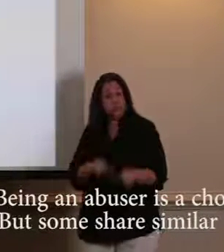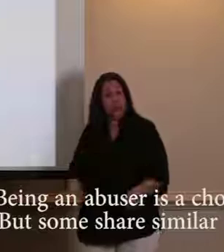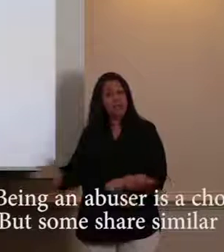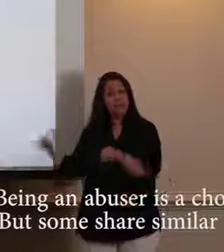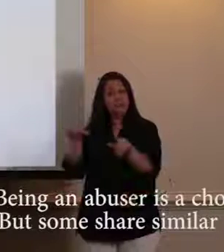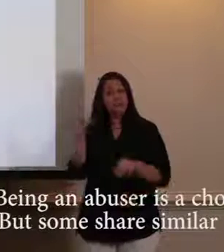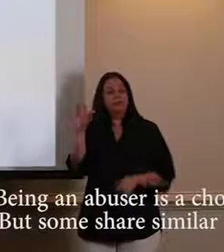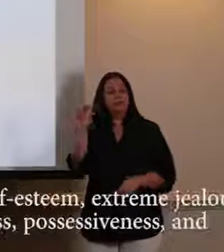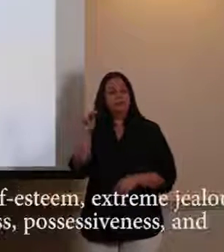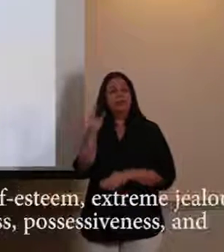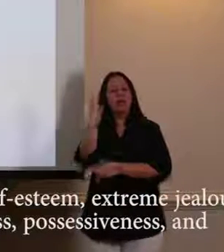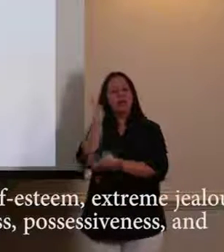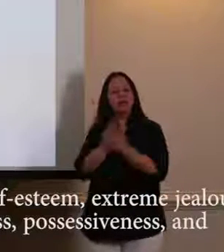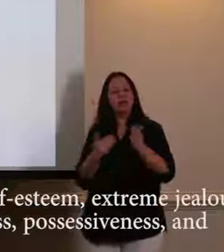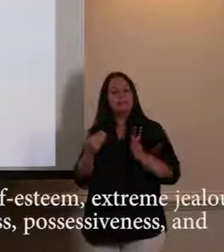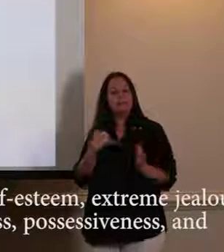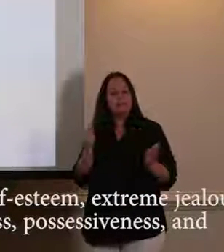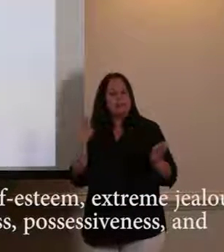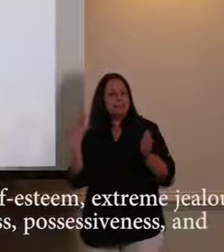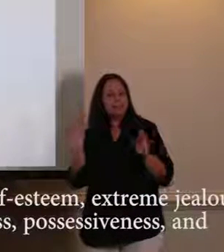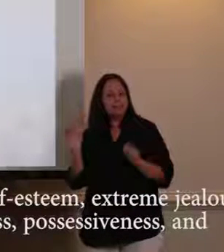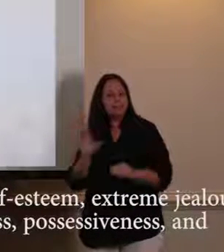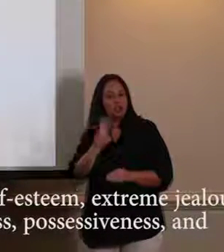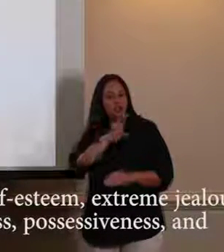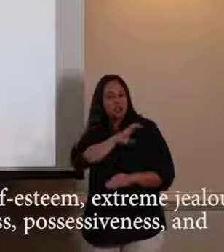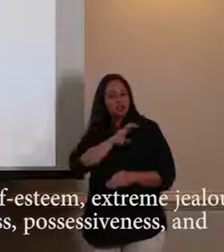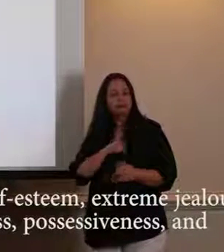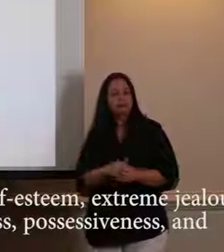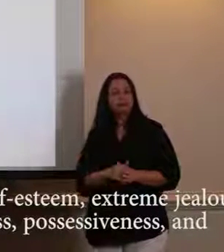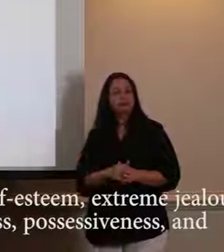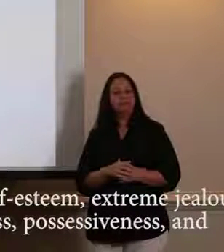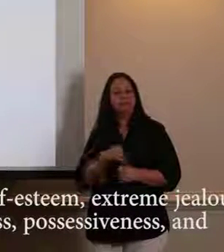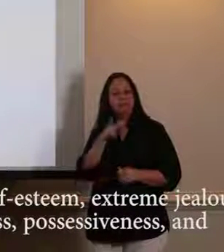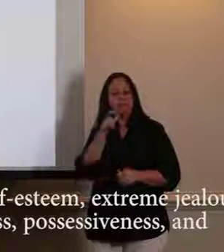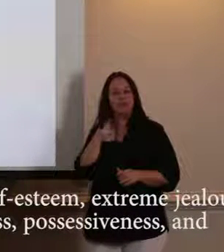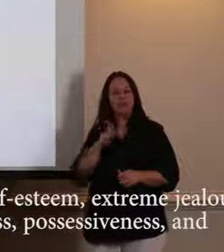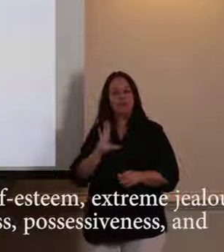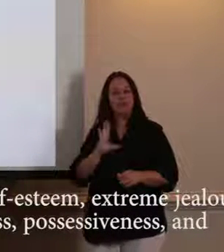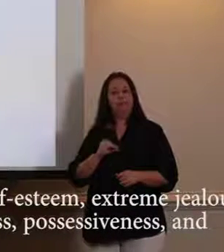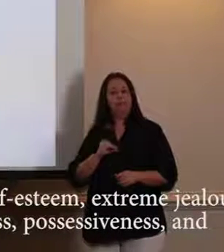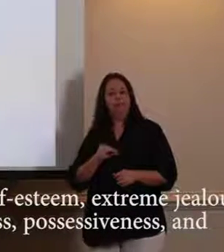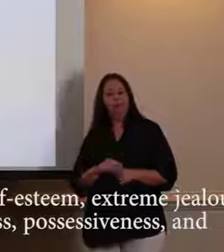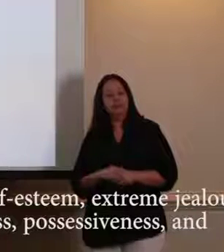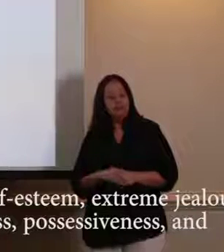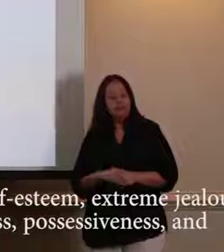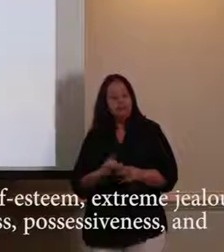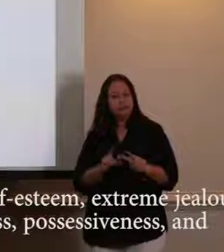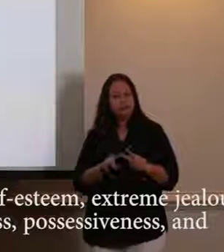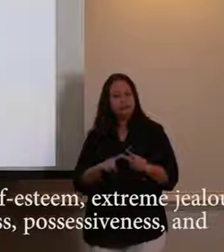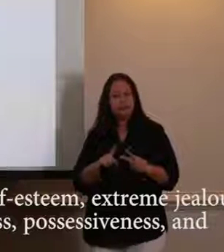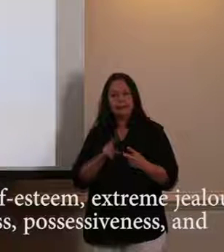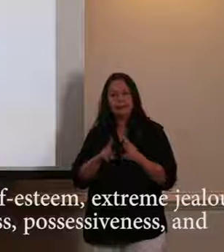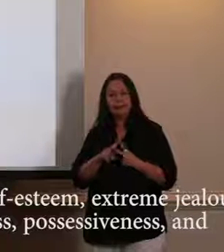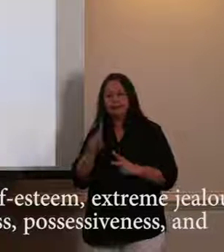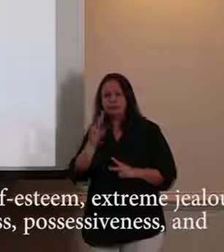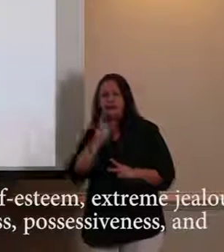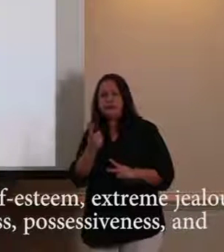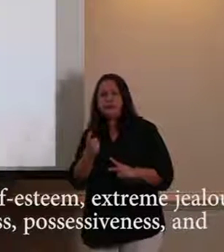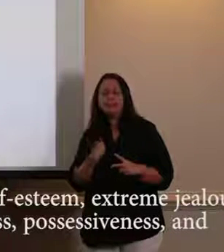some share similar characteristics such as low self-esteem, extreme jealousy,